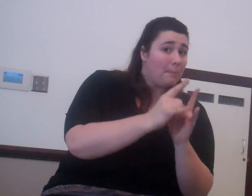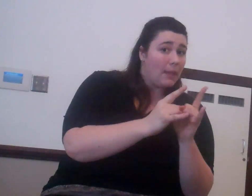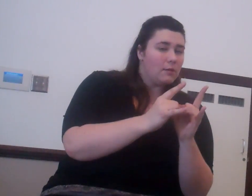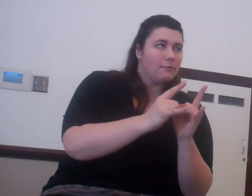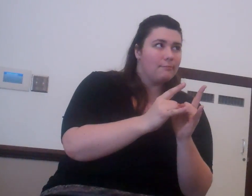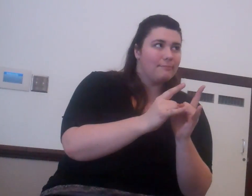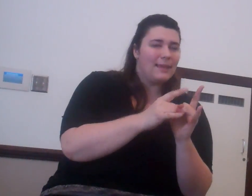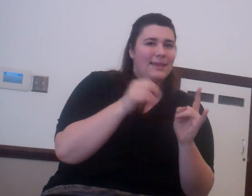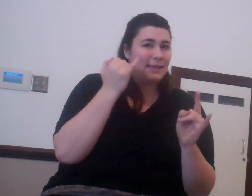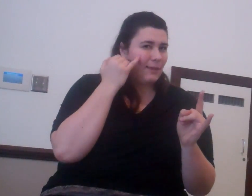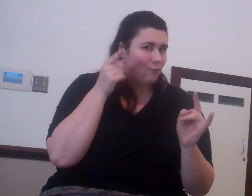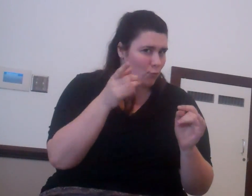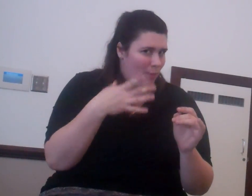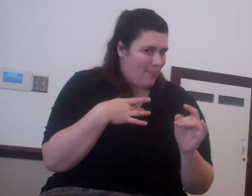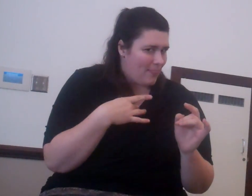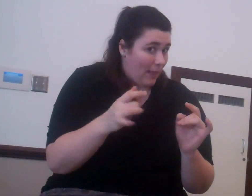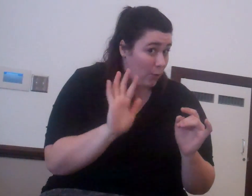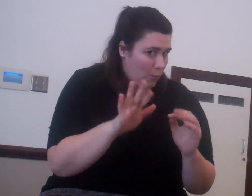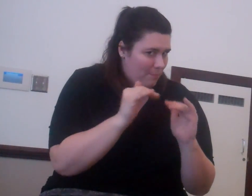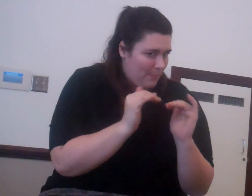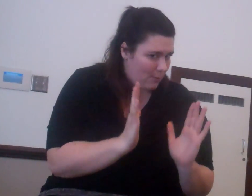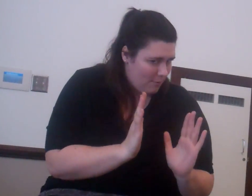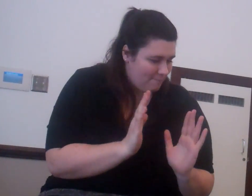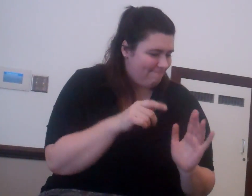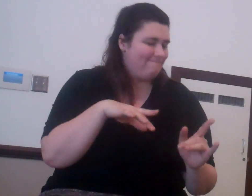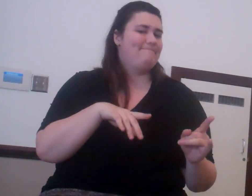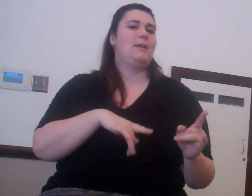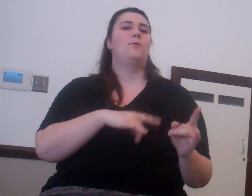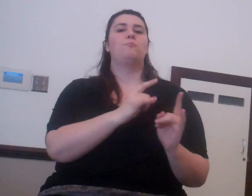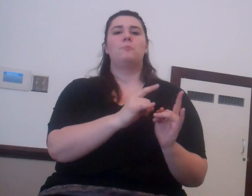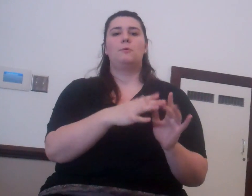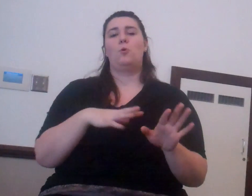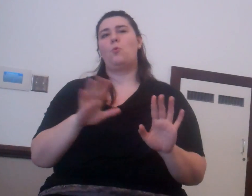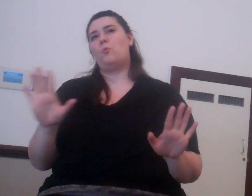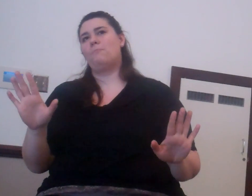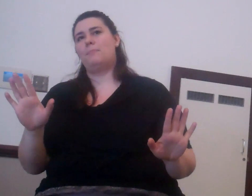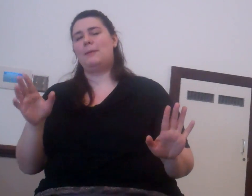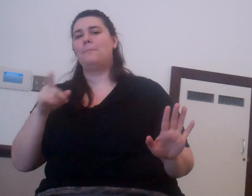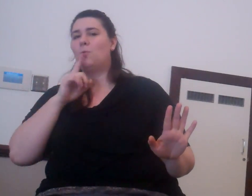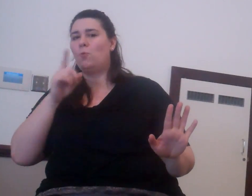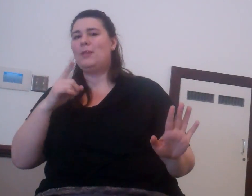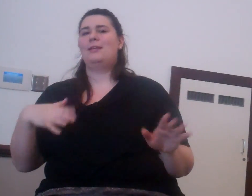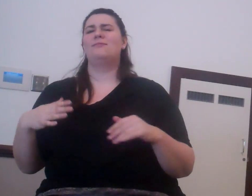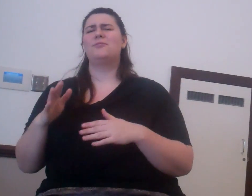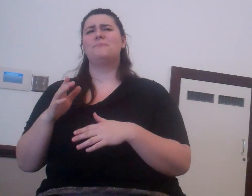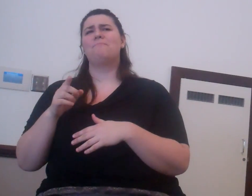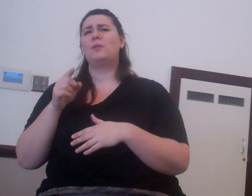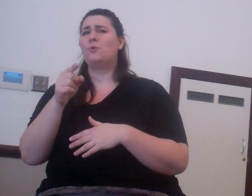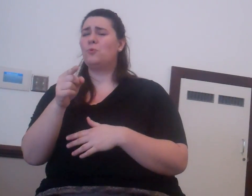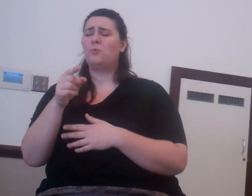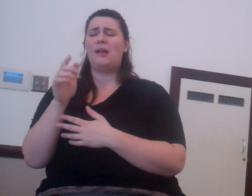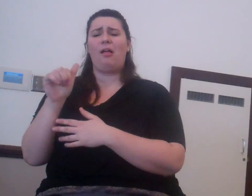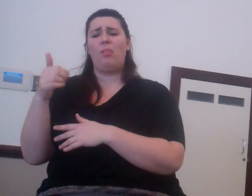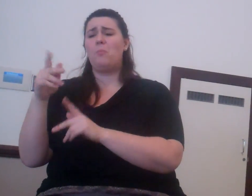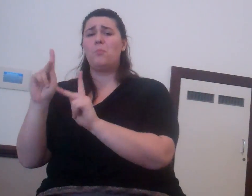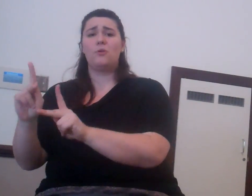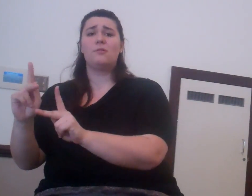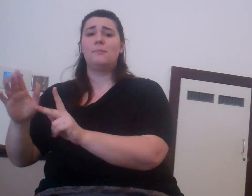But positivity, of course, is just being a nice person, doing nice things for one another, right? Openness is being able